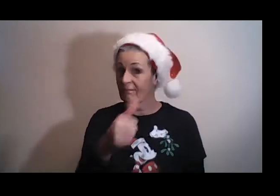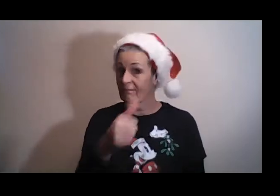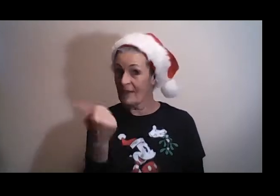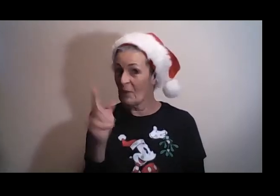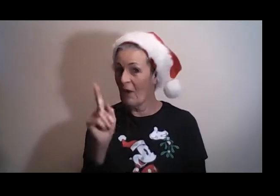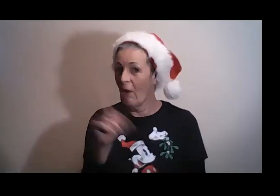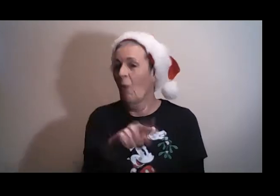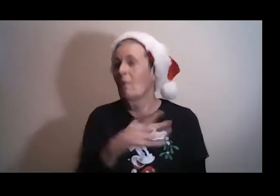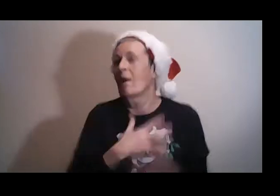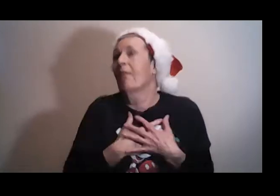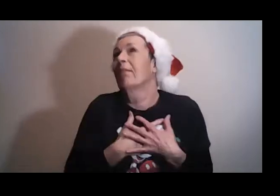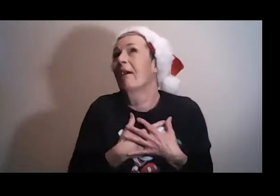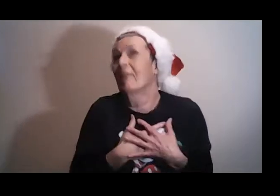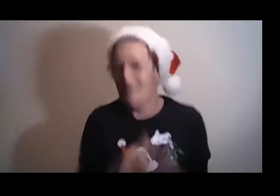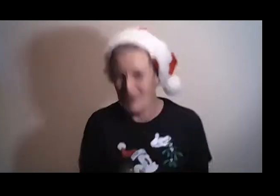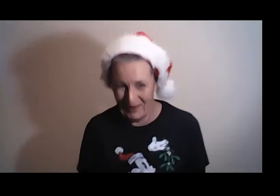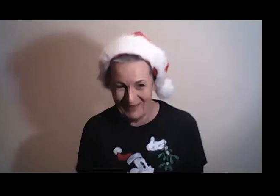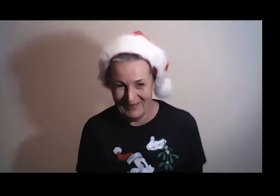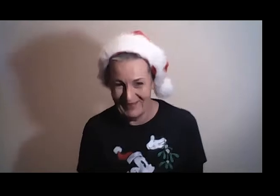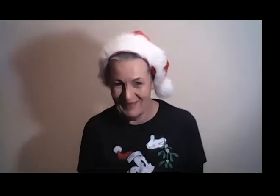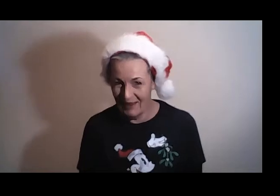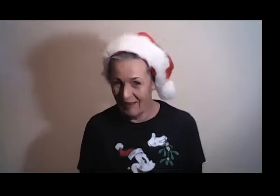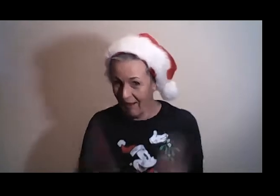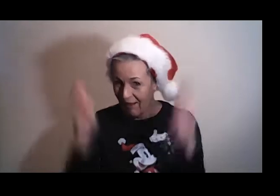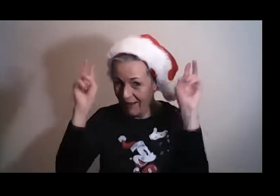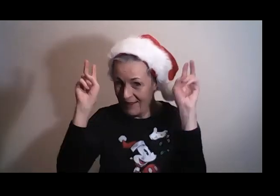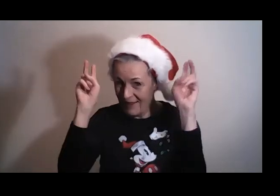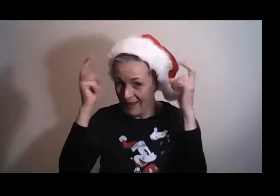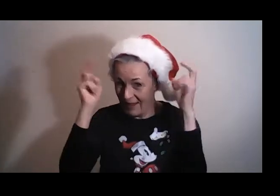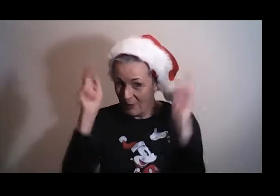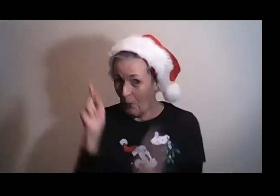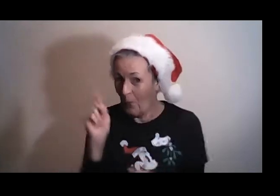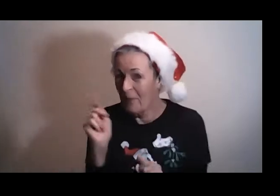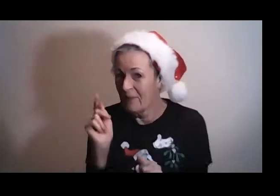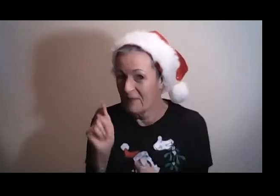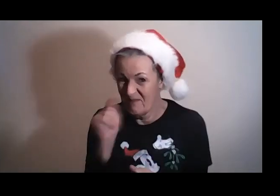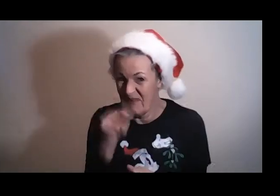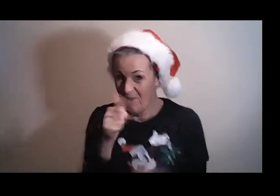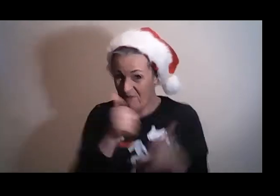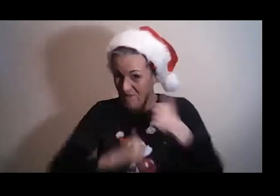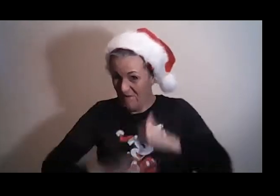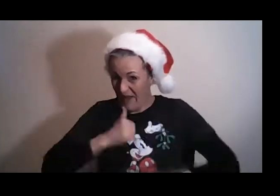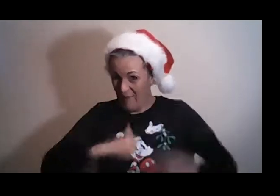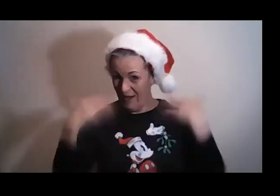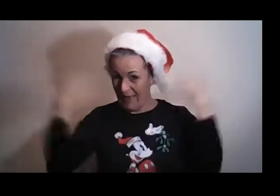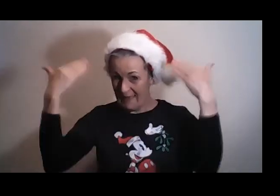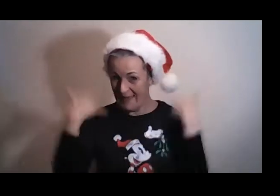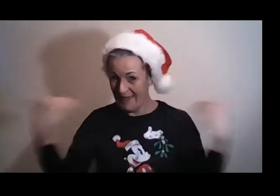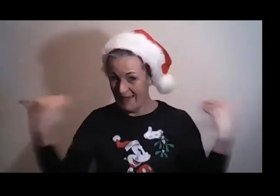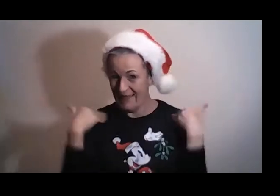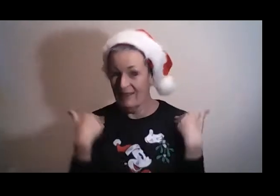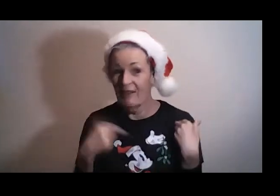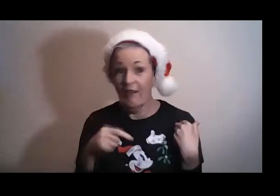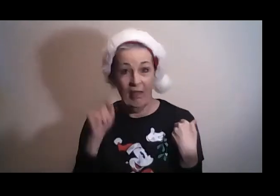this one as well. So this fourth section is some of my favorite ones. It's called pushing